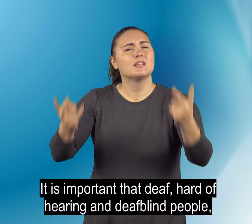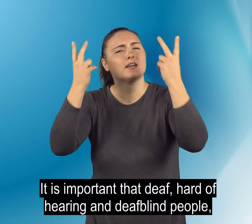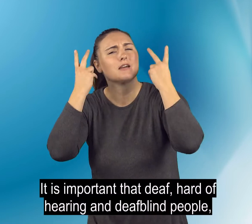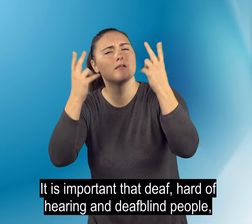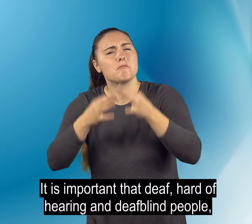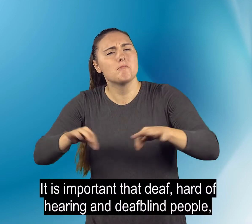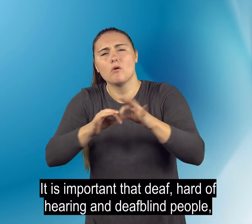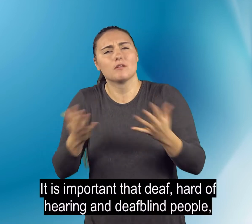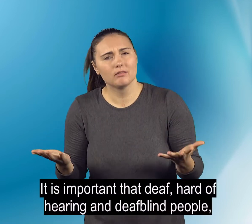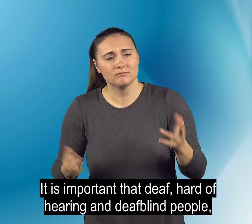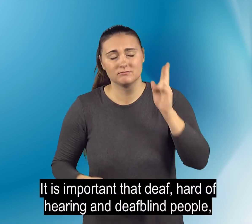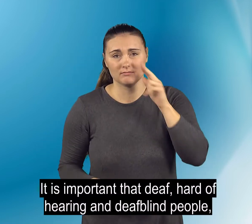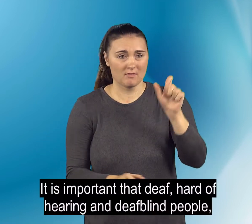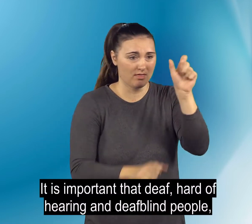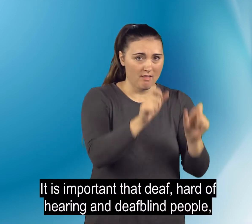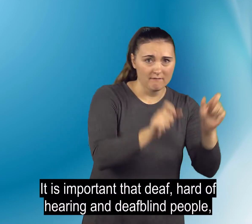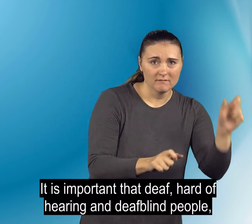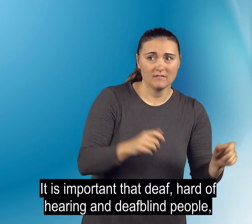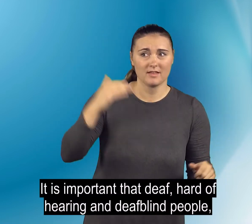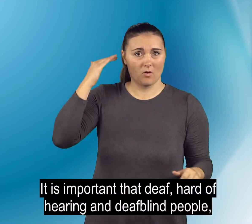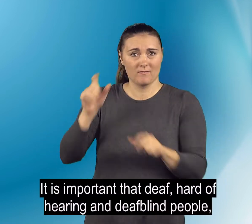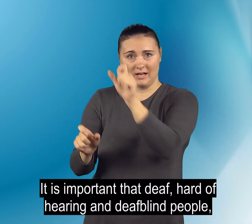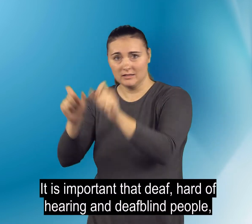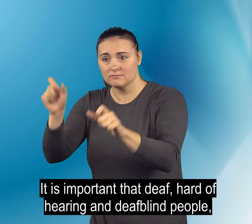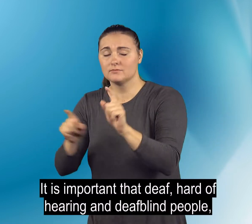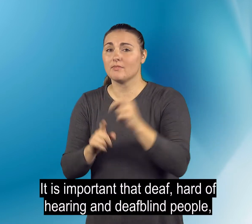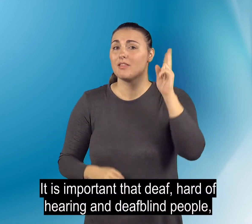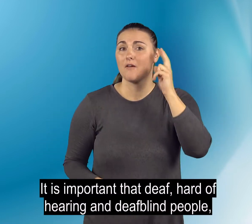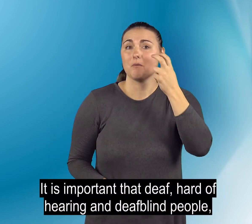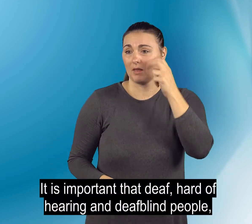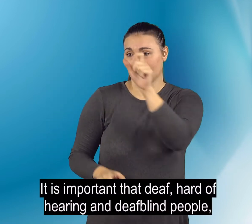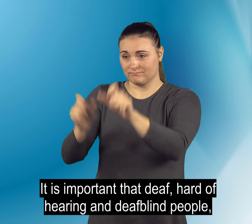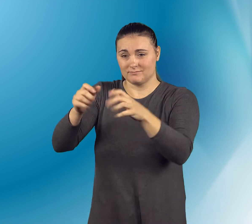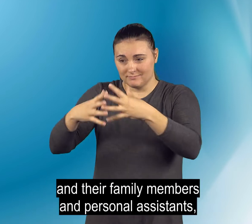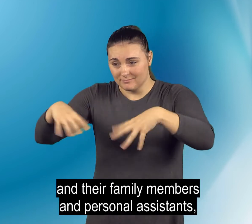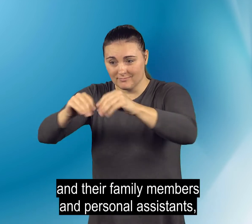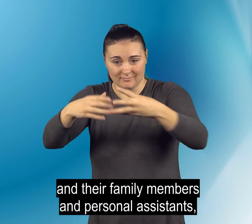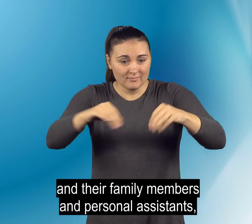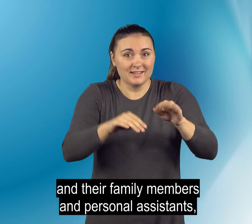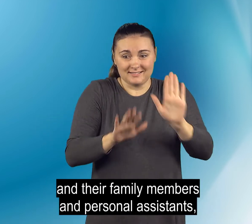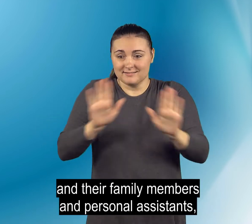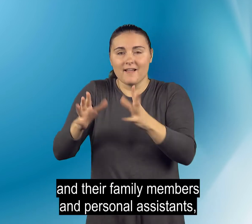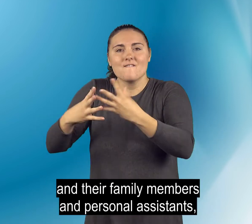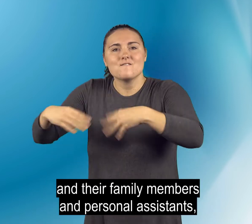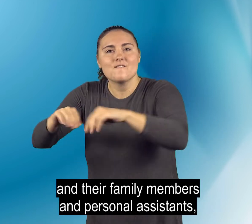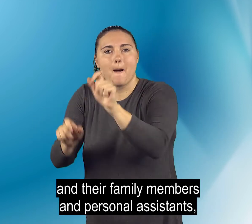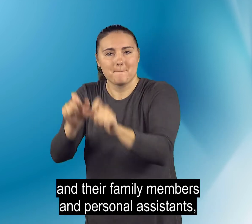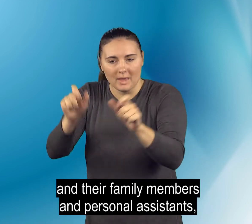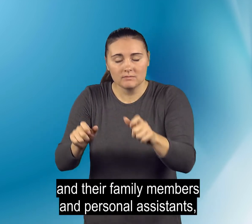It is important that deaf, hard of hearing, and deafblind people and their family members and personal assistants are